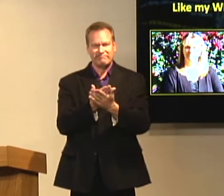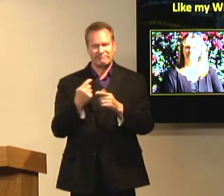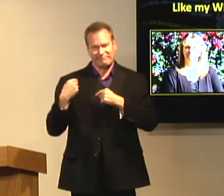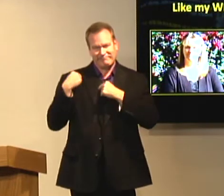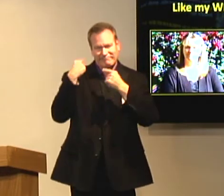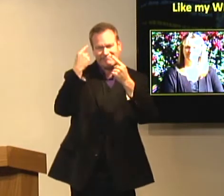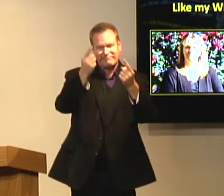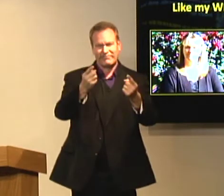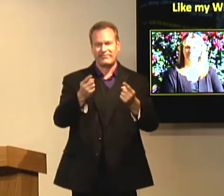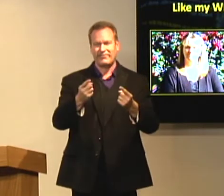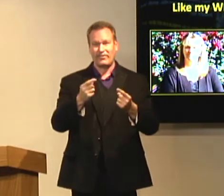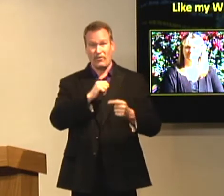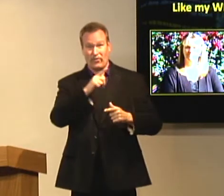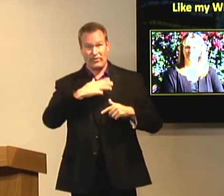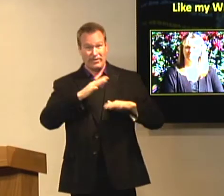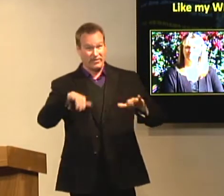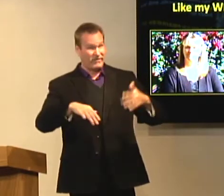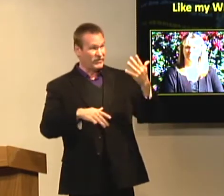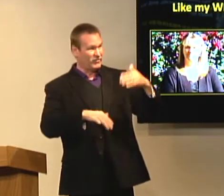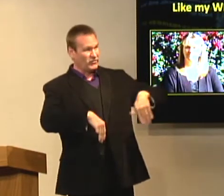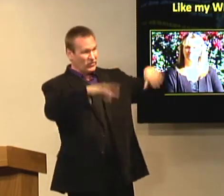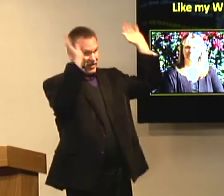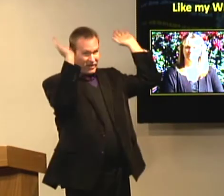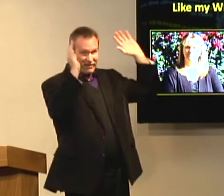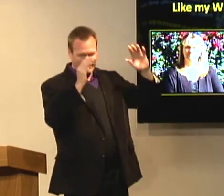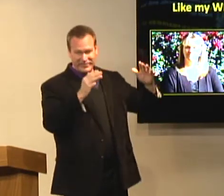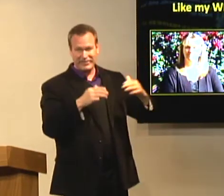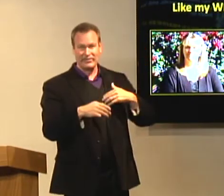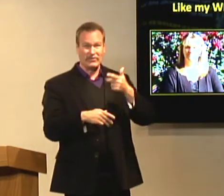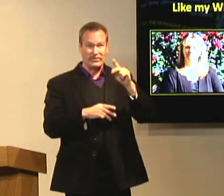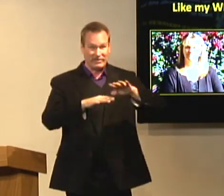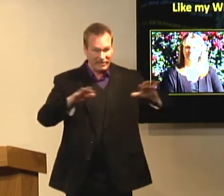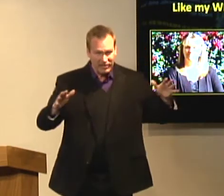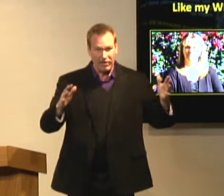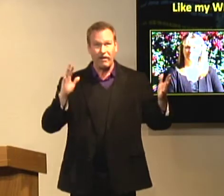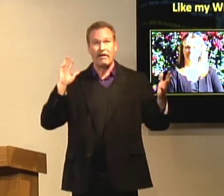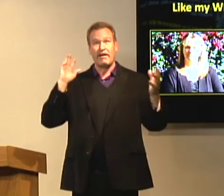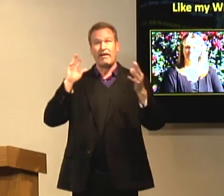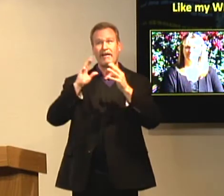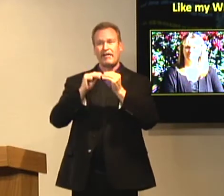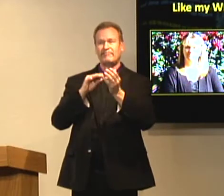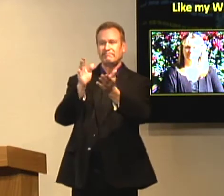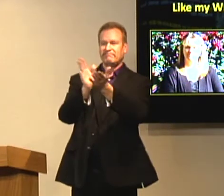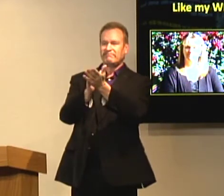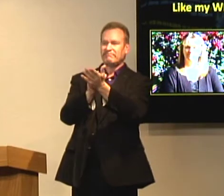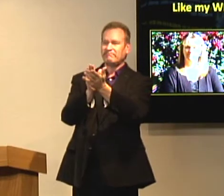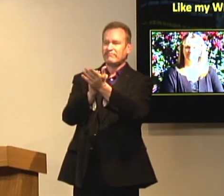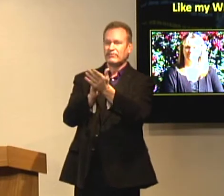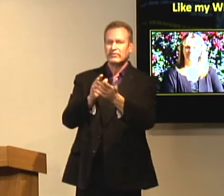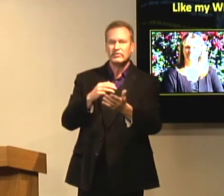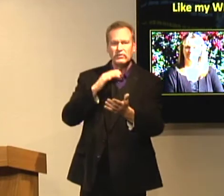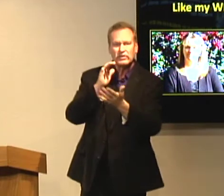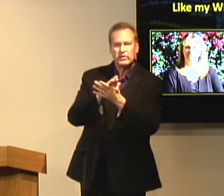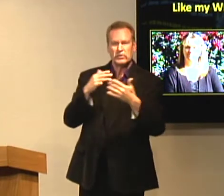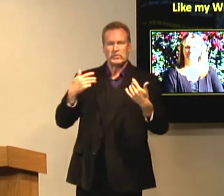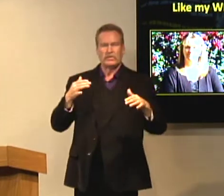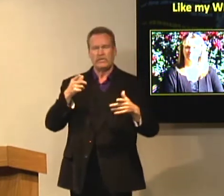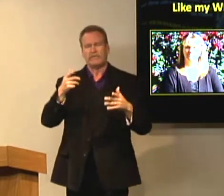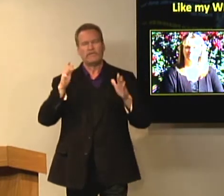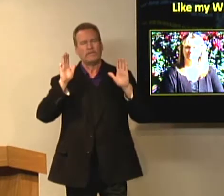She tends to not like that sort of acclamation, but our children are for helping raise